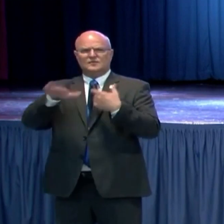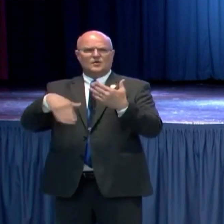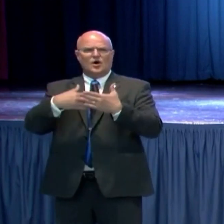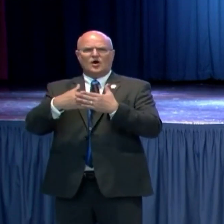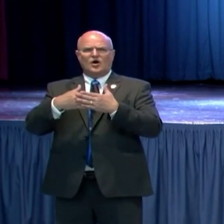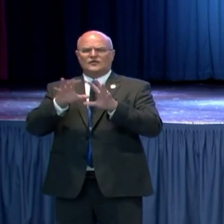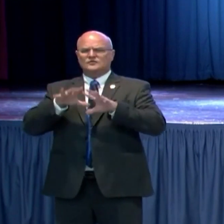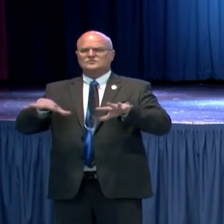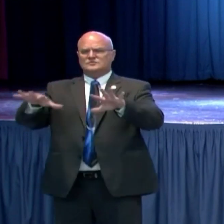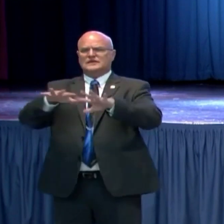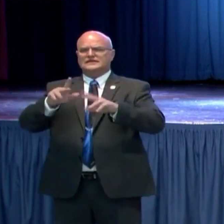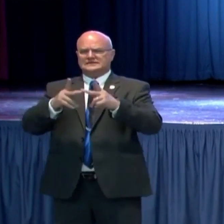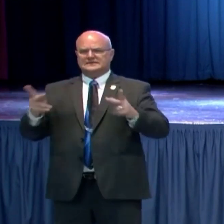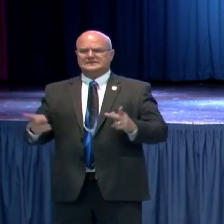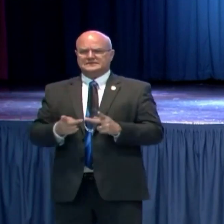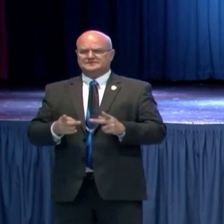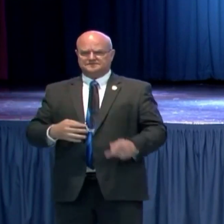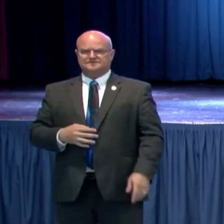those settings.